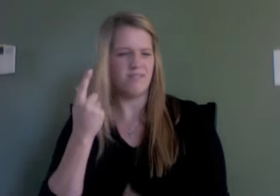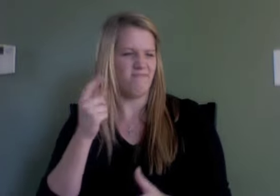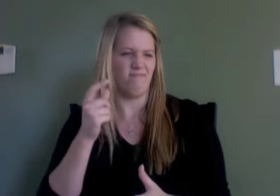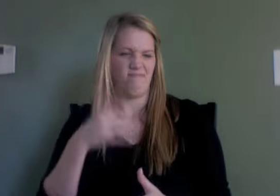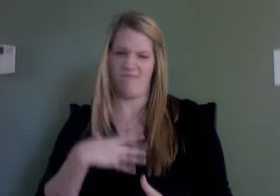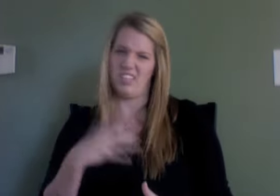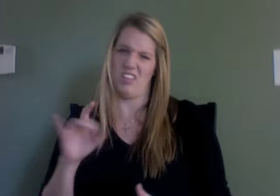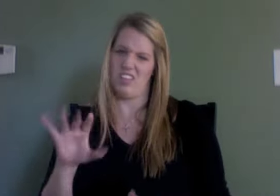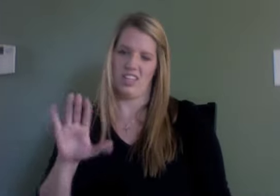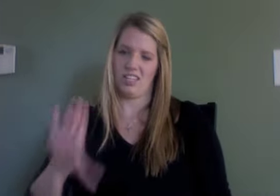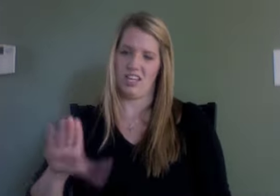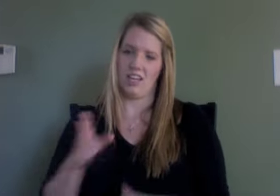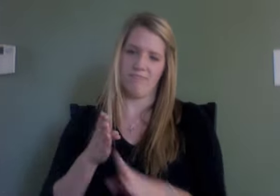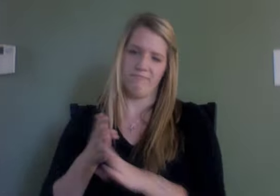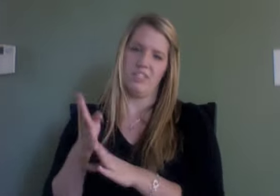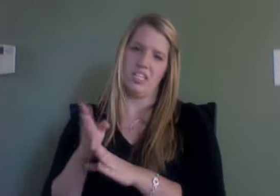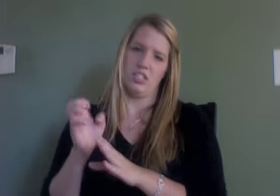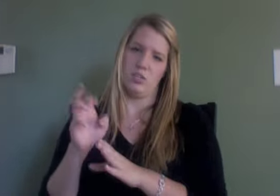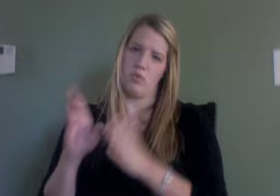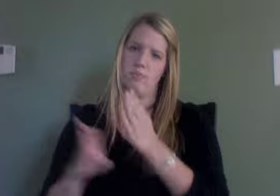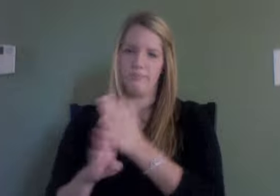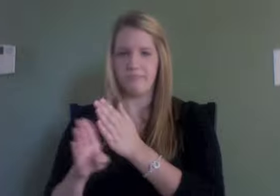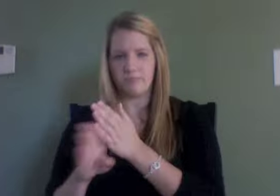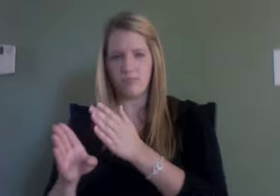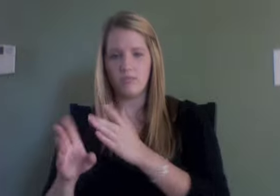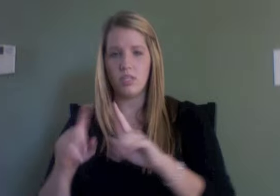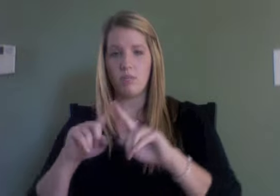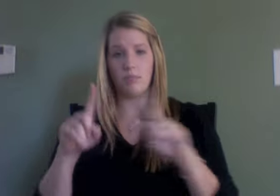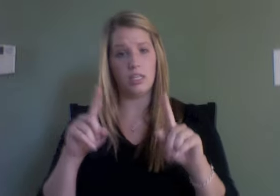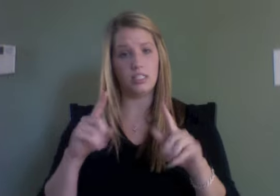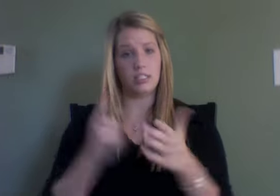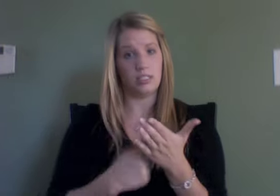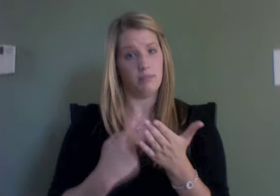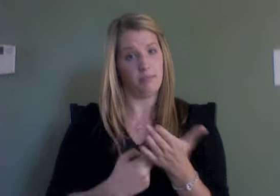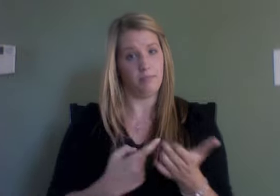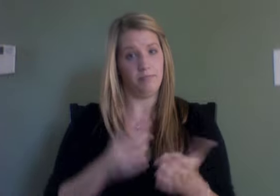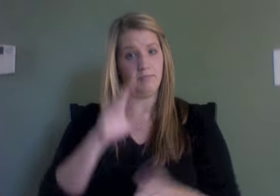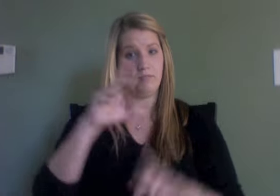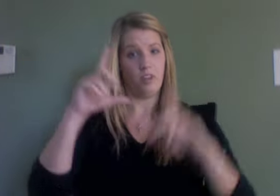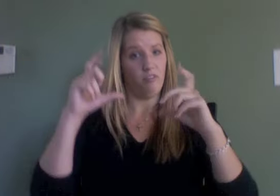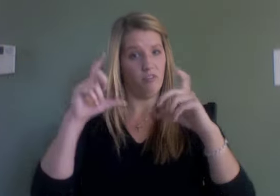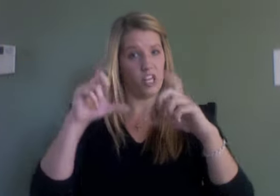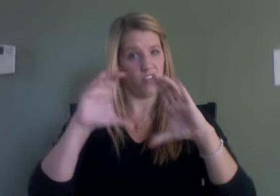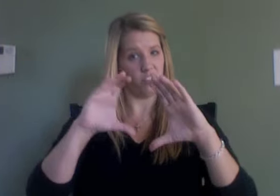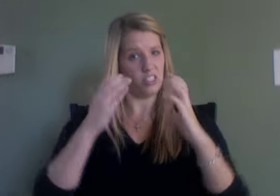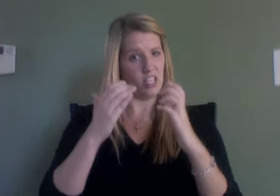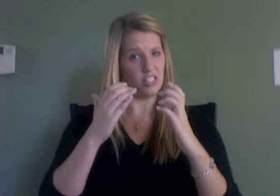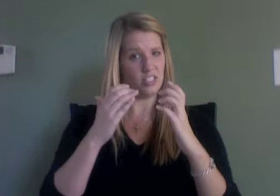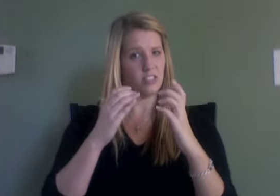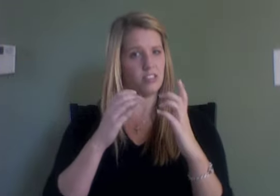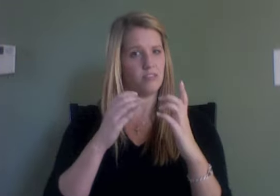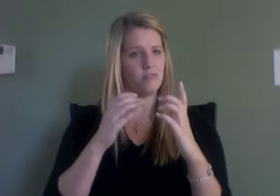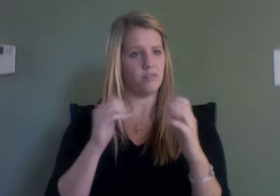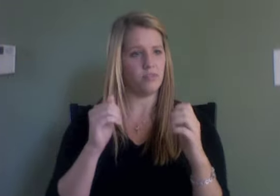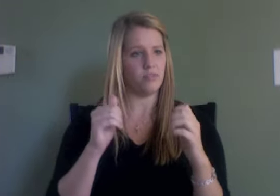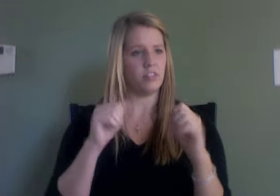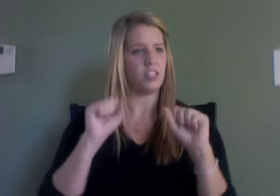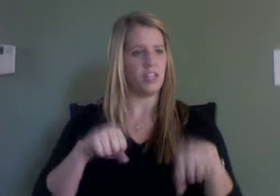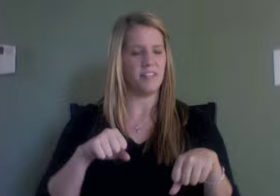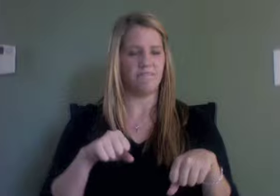what's nice about some of the photography courses is that they could meet certain requirements that really you can kind of take with you no matter what your